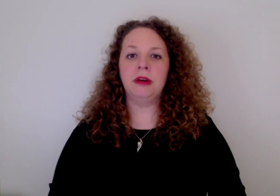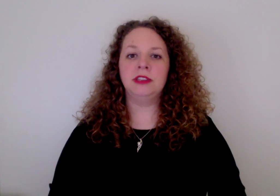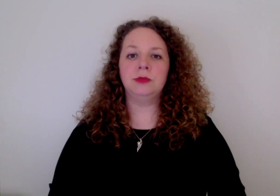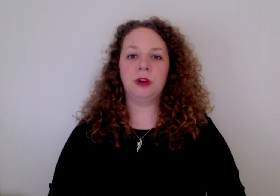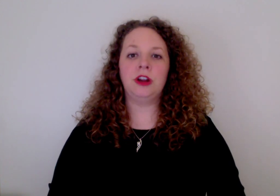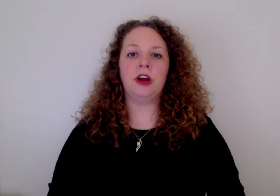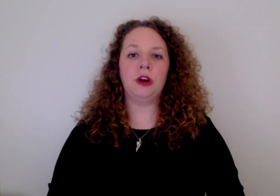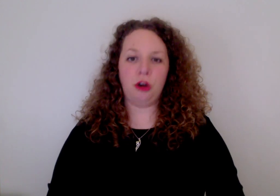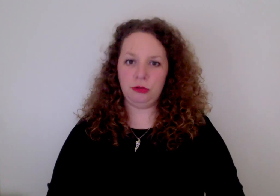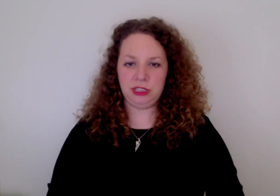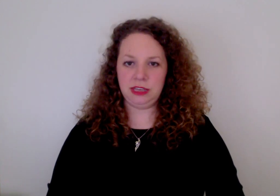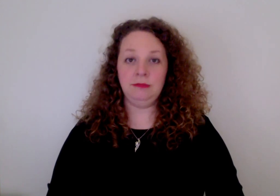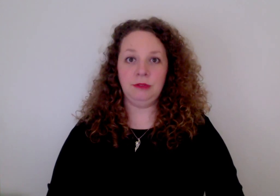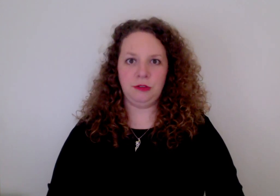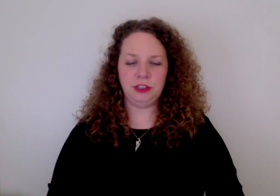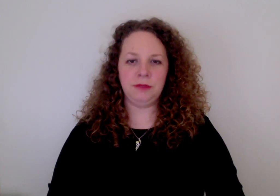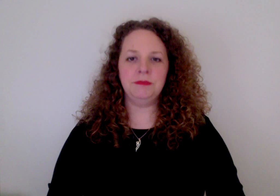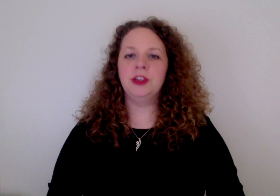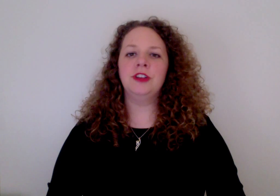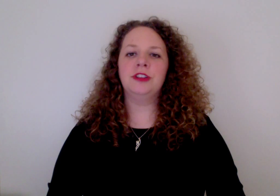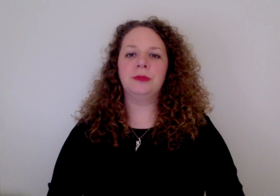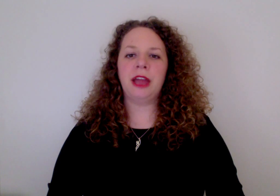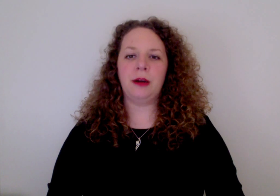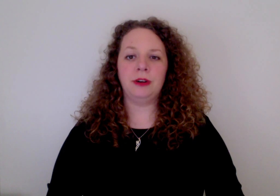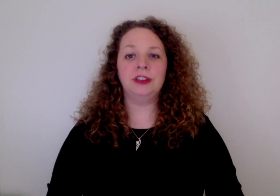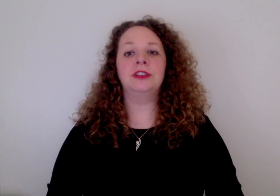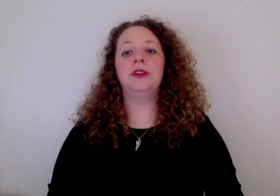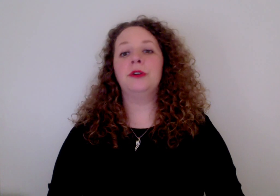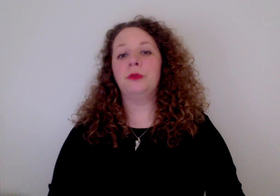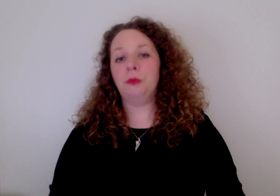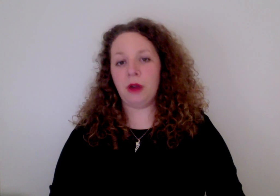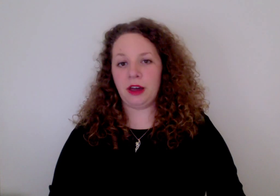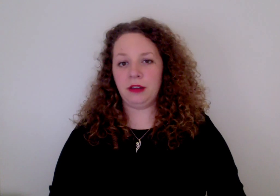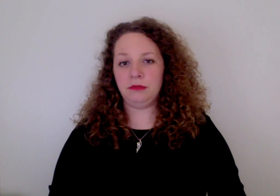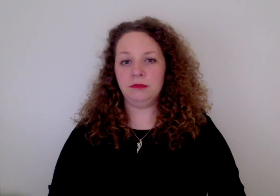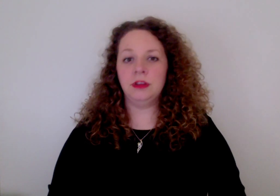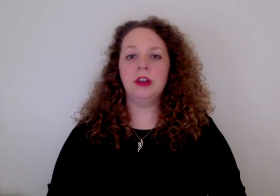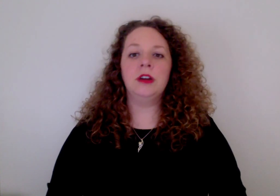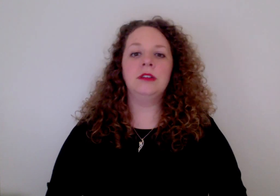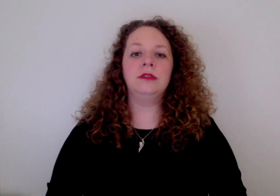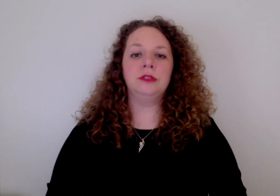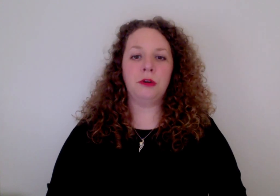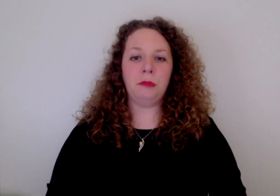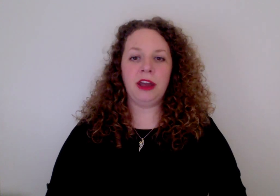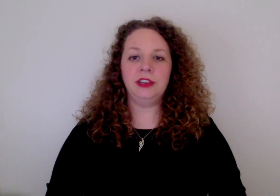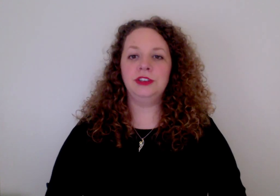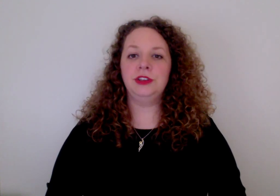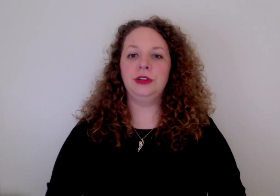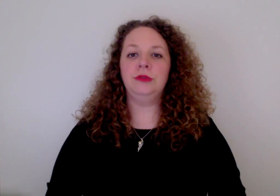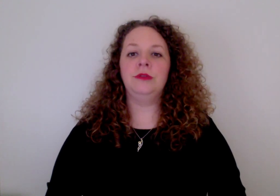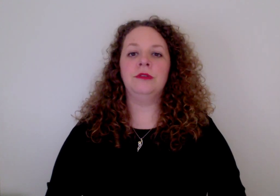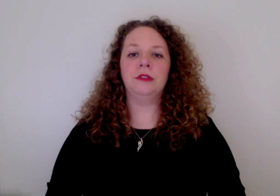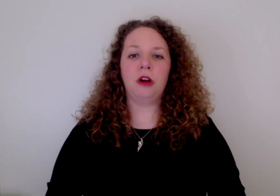must work OT, overtime, 3 hours. Well, don't mind, you